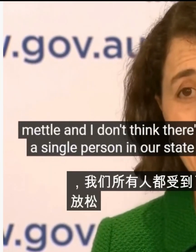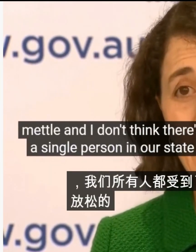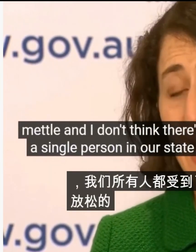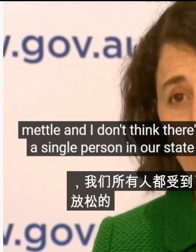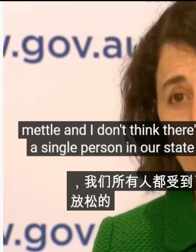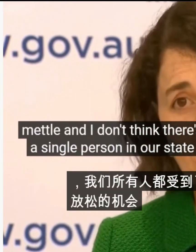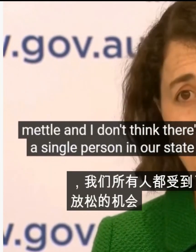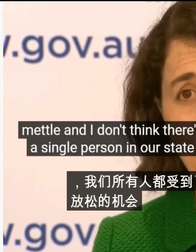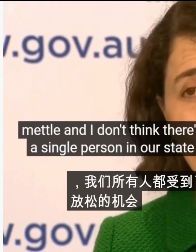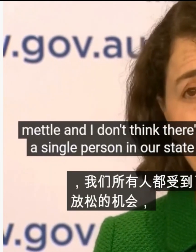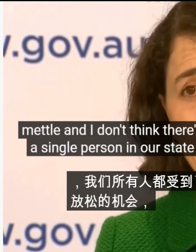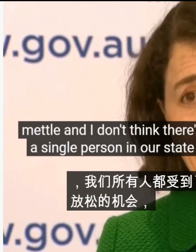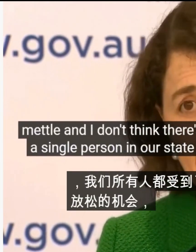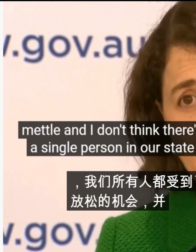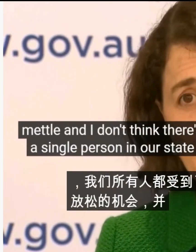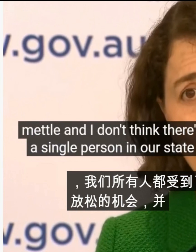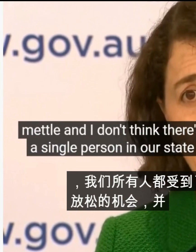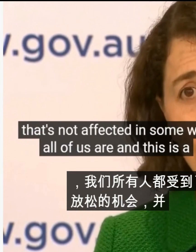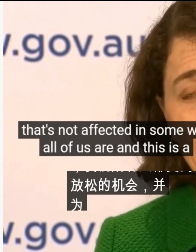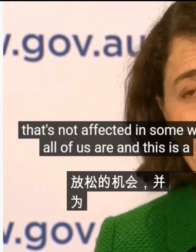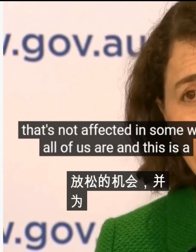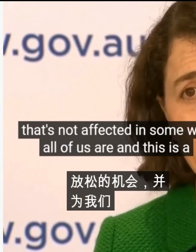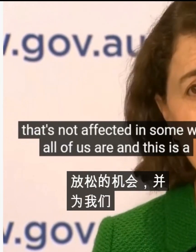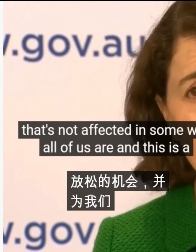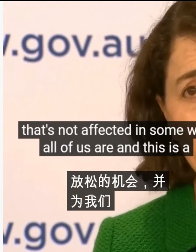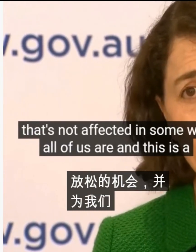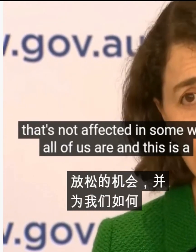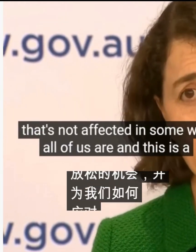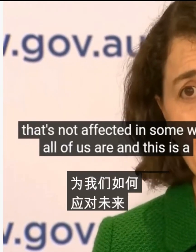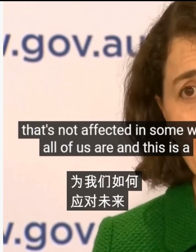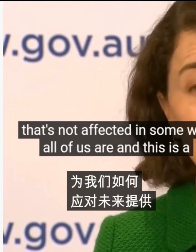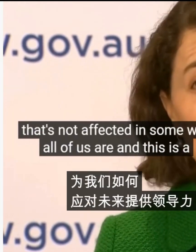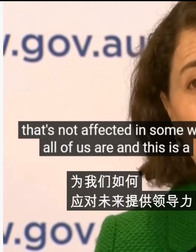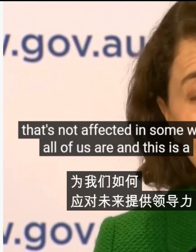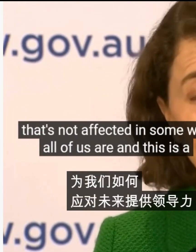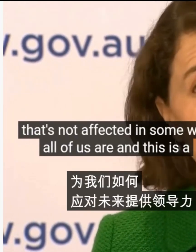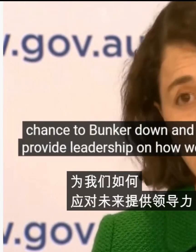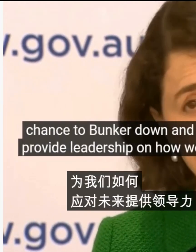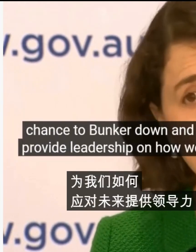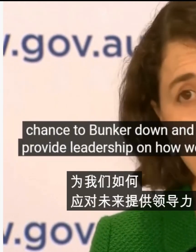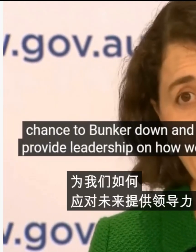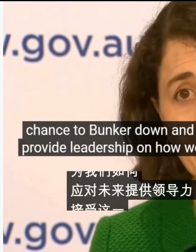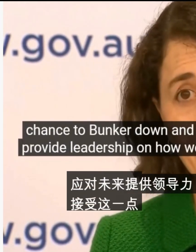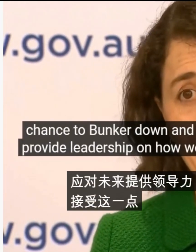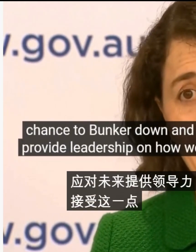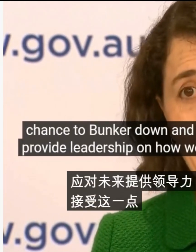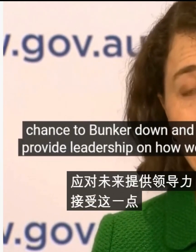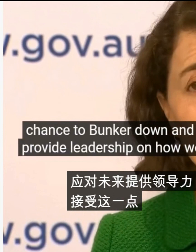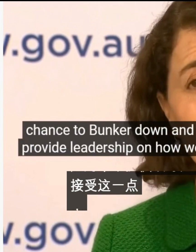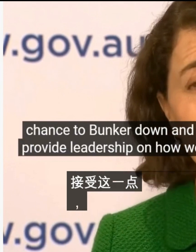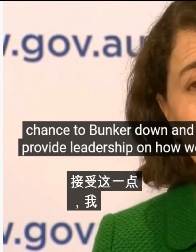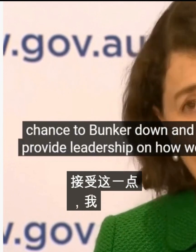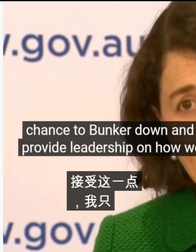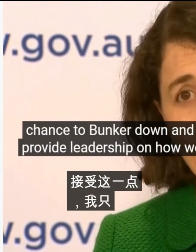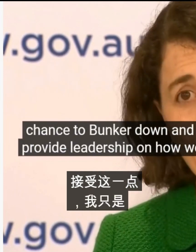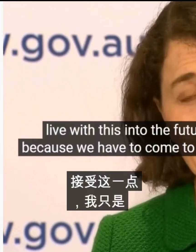to bunker down and also provide leadership on how we can live with this into the future, because we have to come to terms with that.